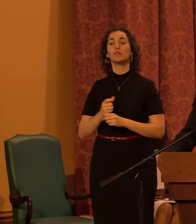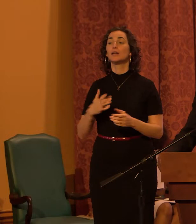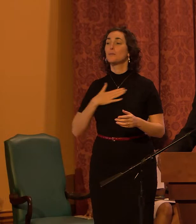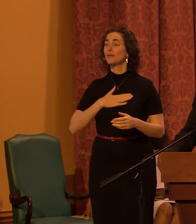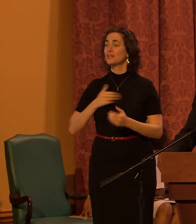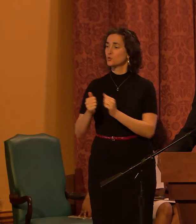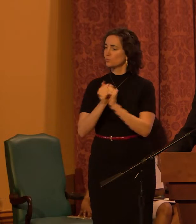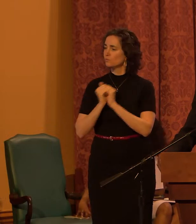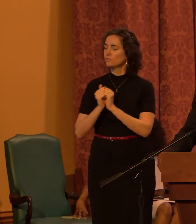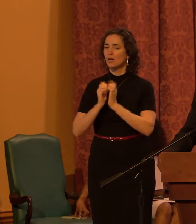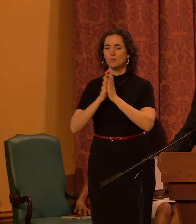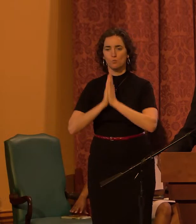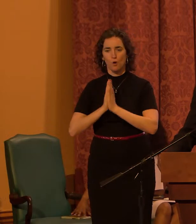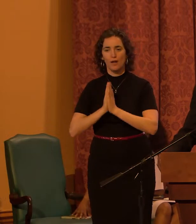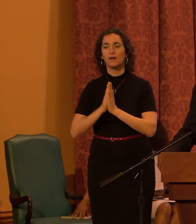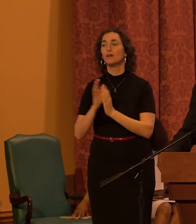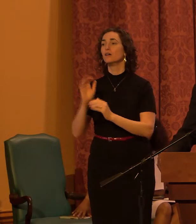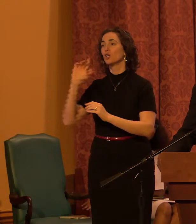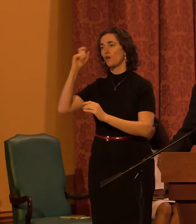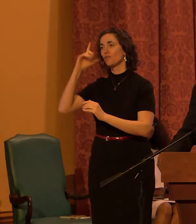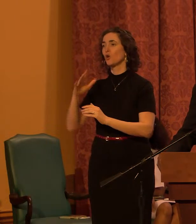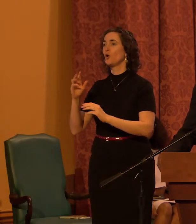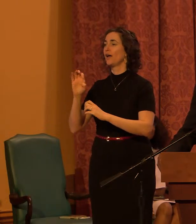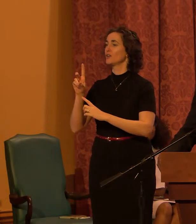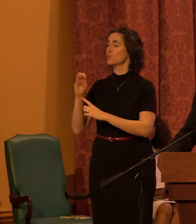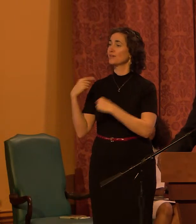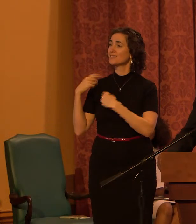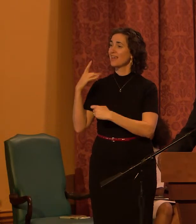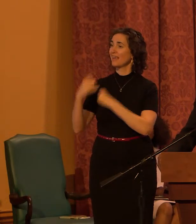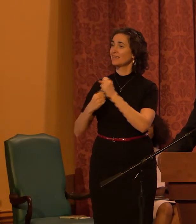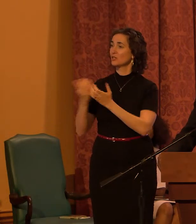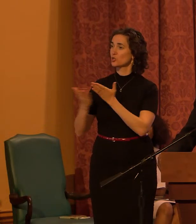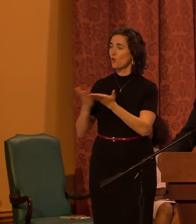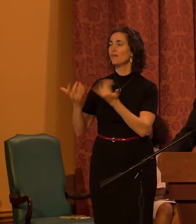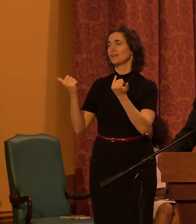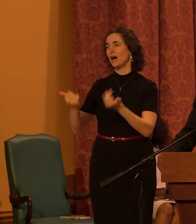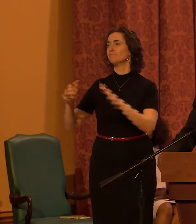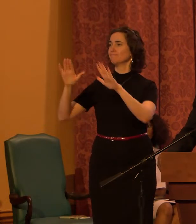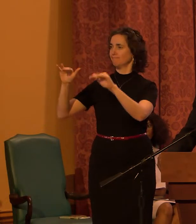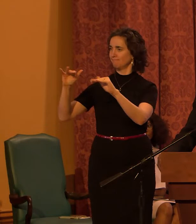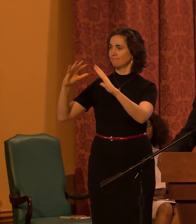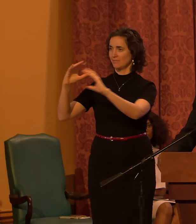as we send Governor Edwards off after 8 years, that our